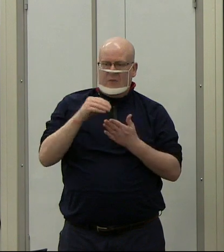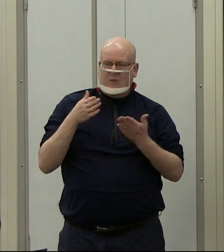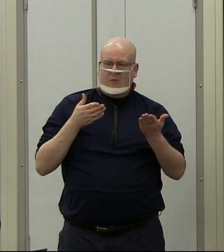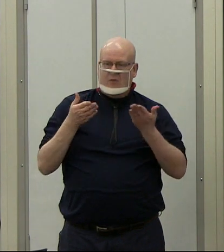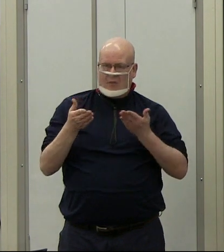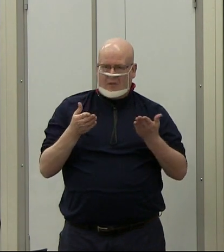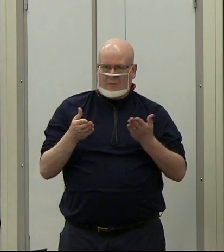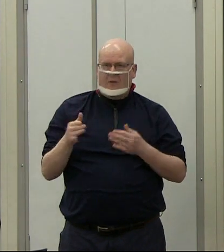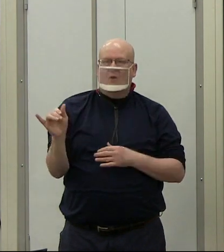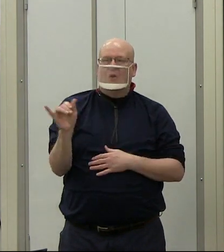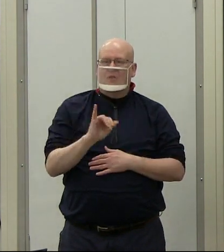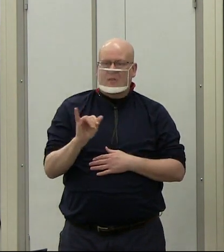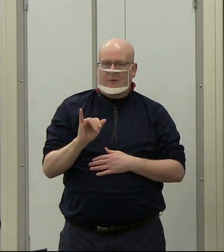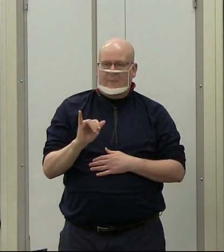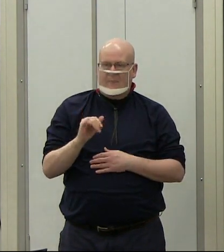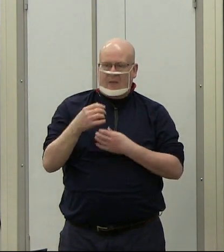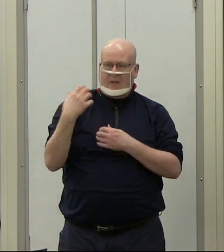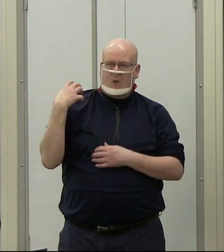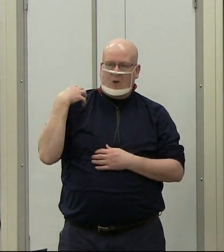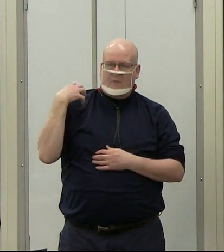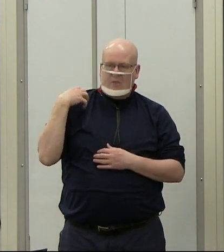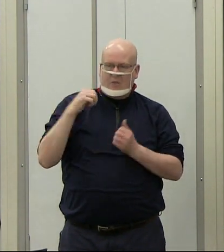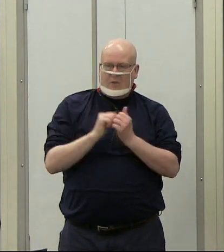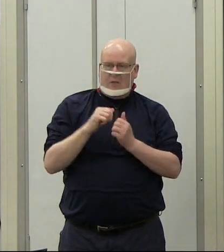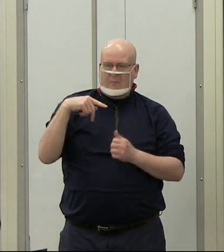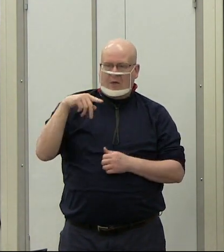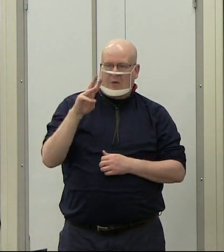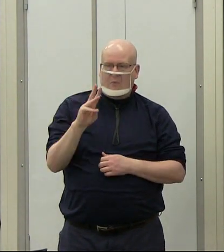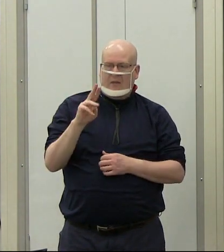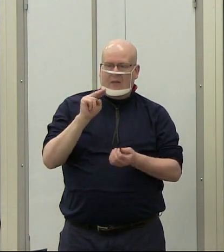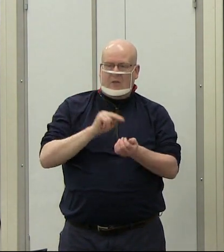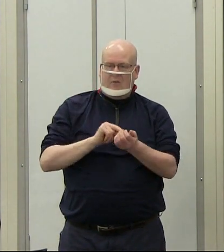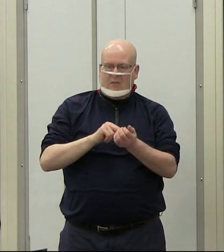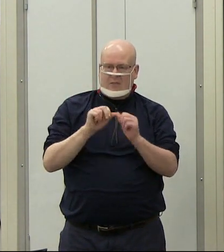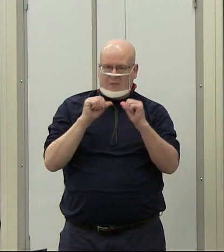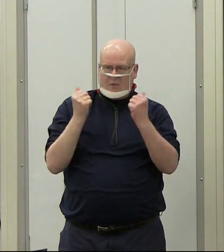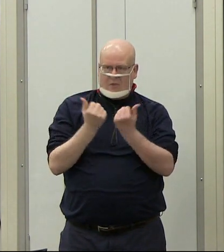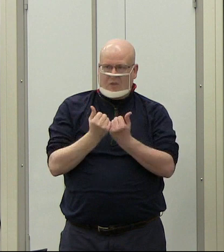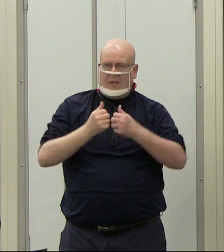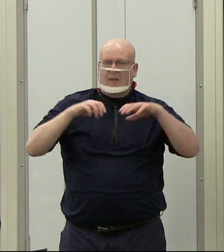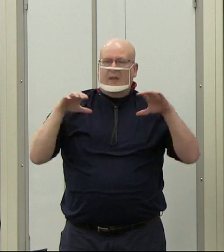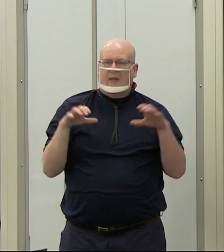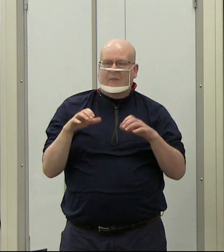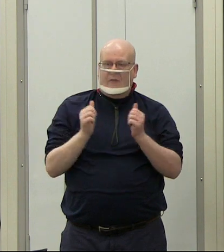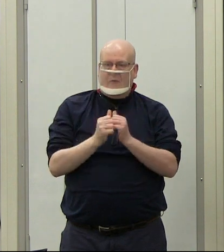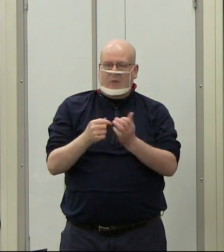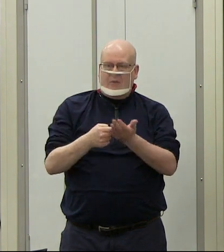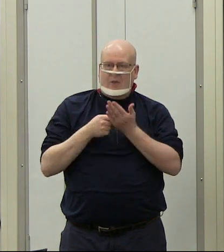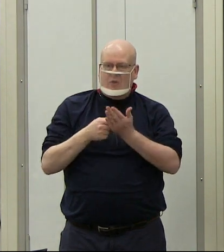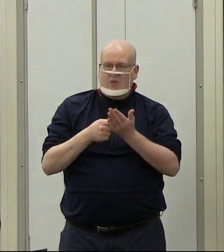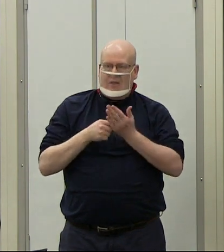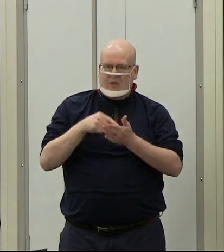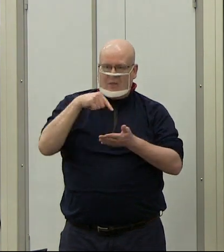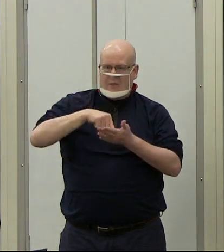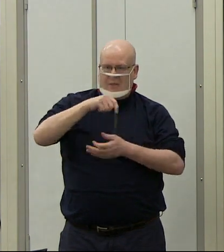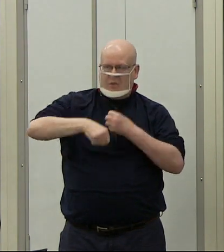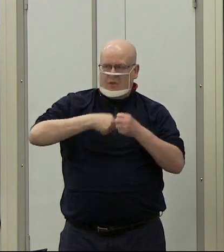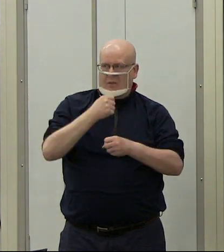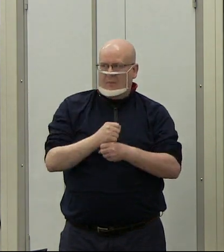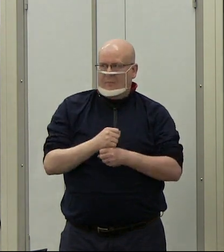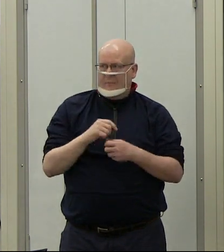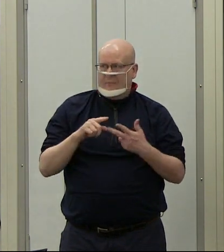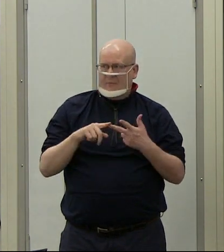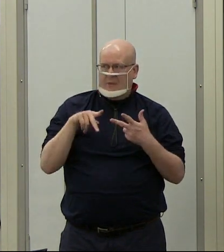In addition, she's an officer in the Parkway Nurses Association and active in the negotiation process this year.